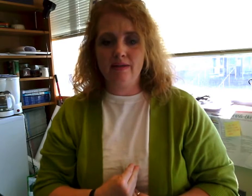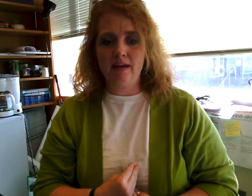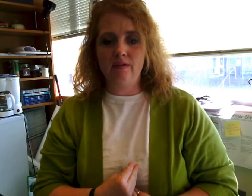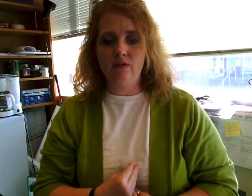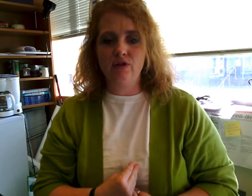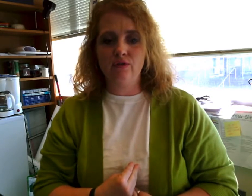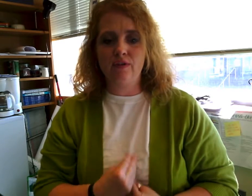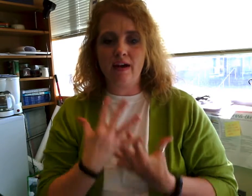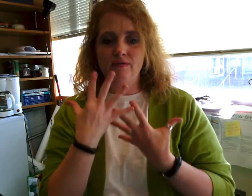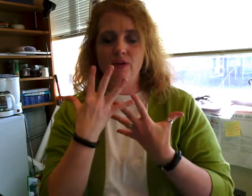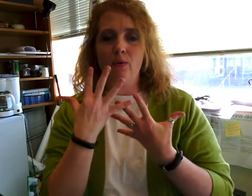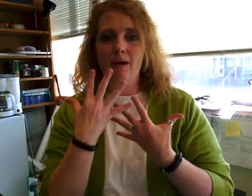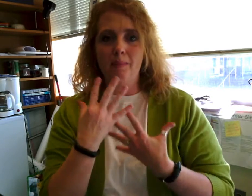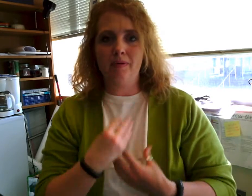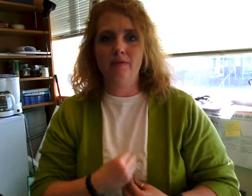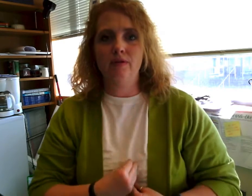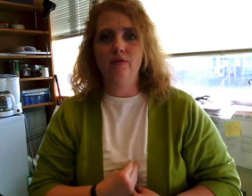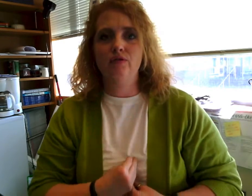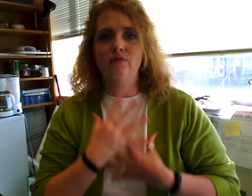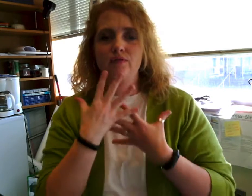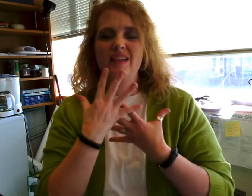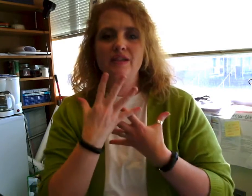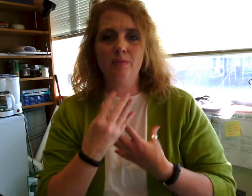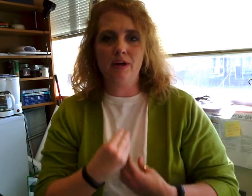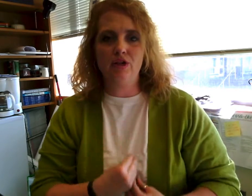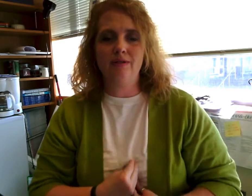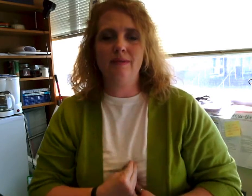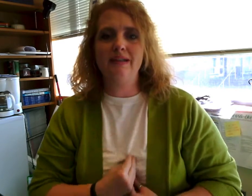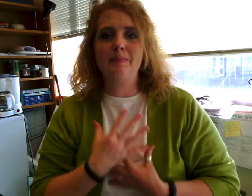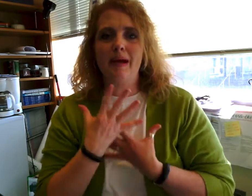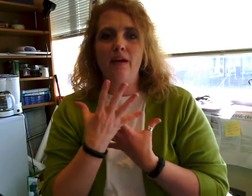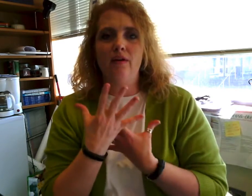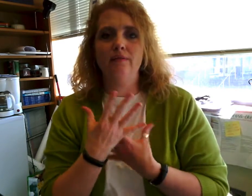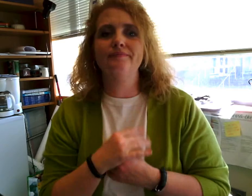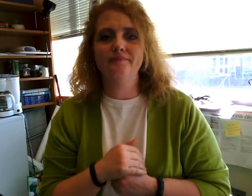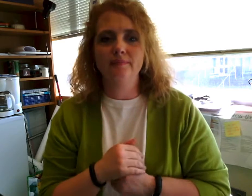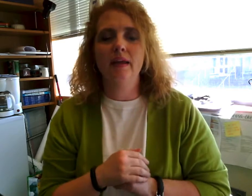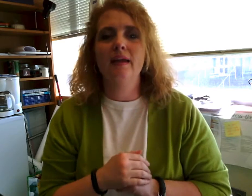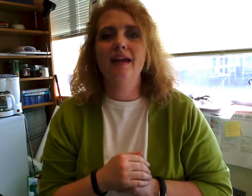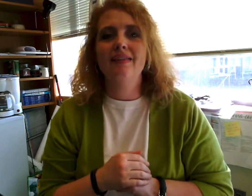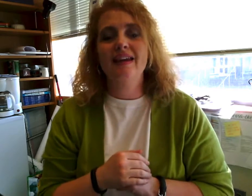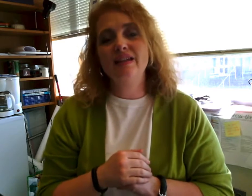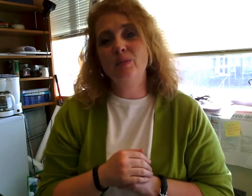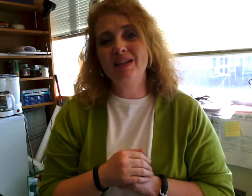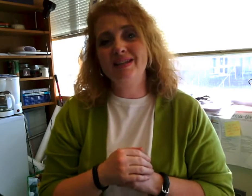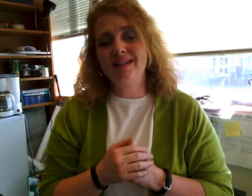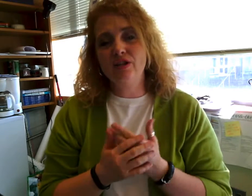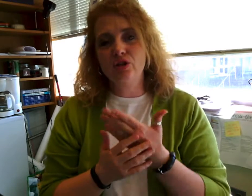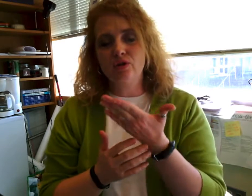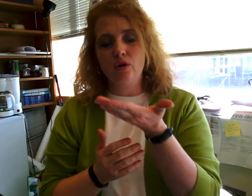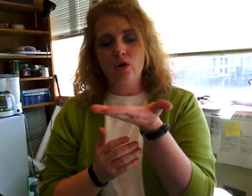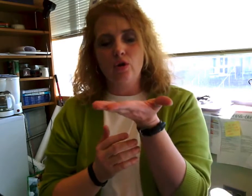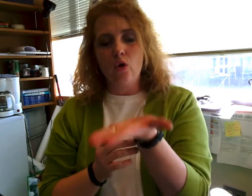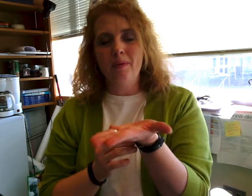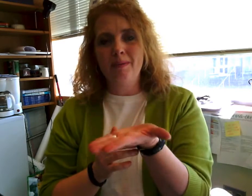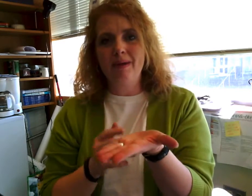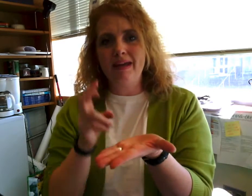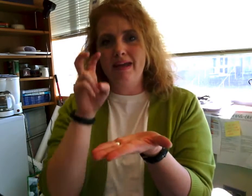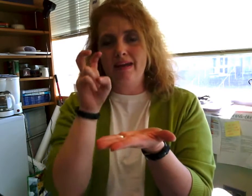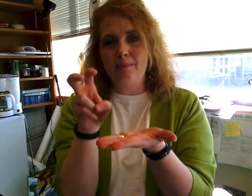and then the two fives go up. Inspiration, inspire. The next one is seizure, open V and a